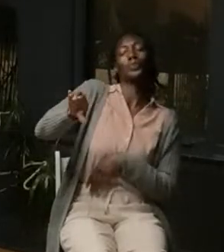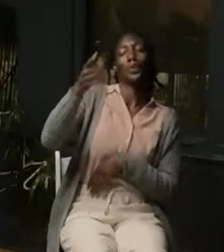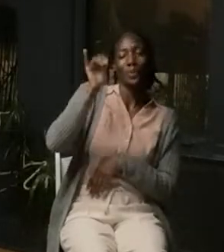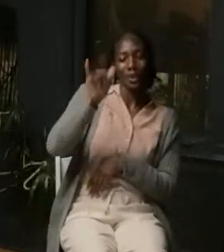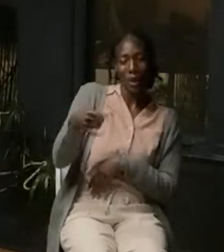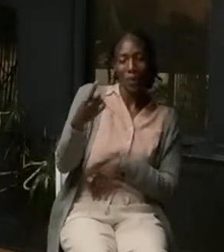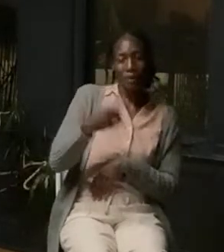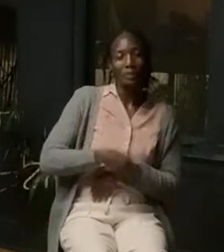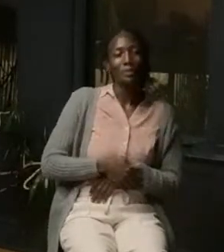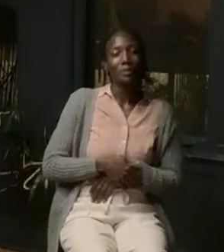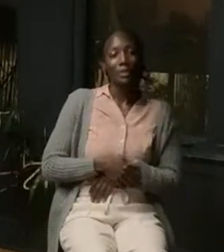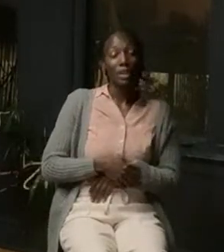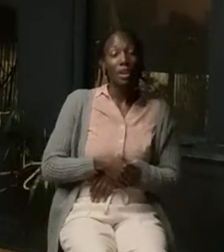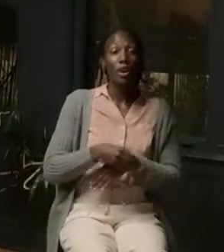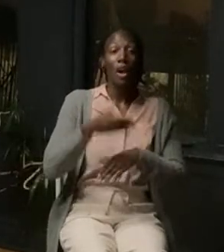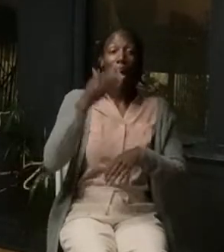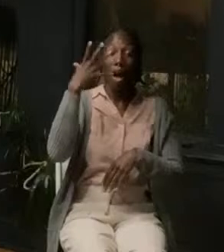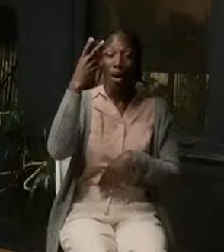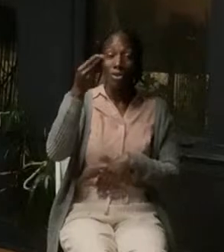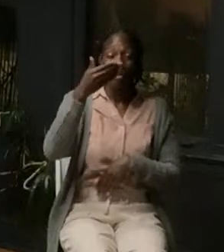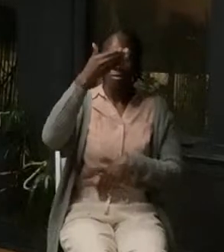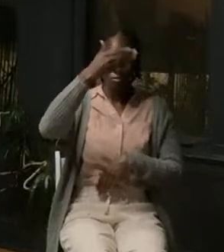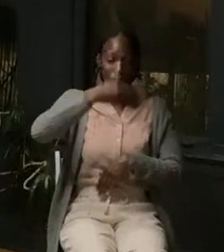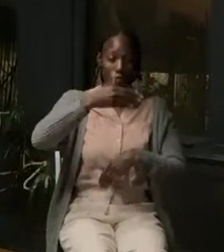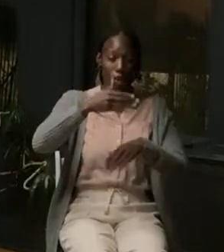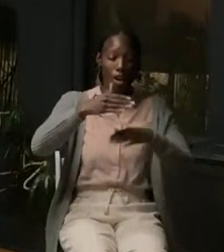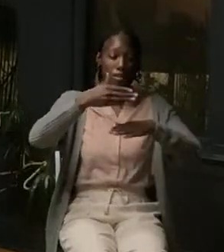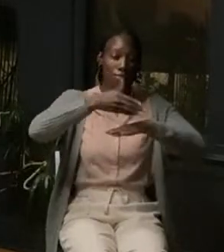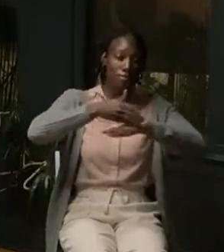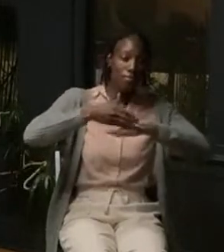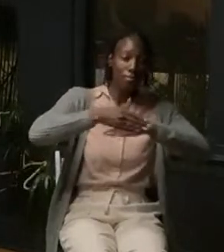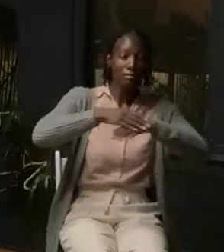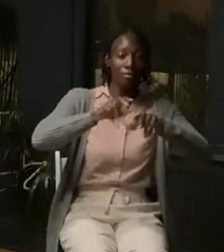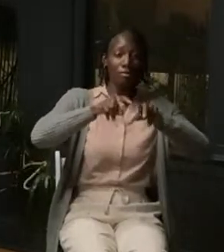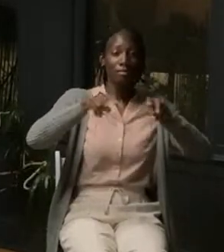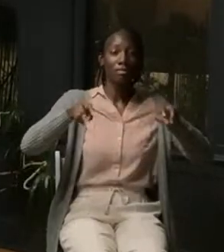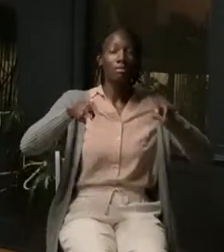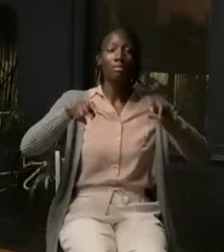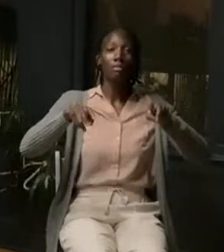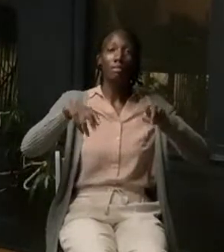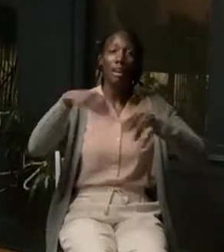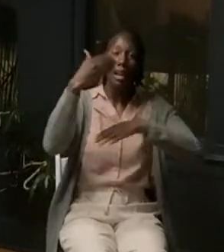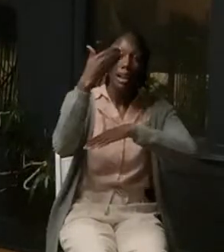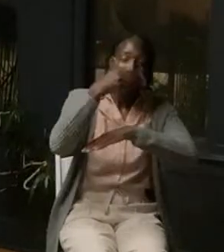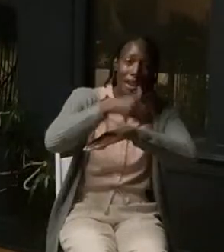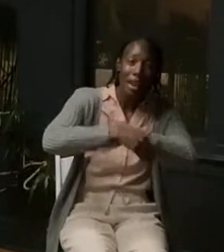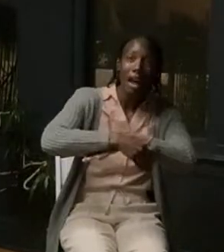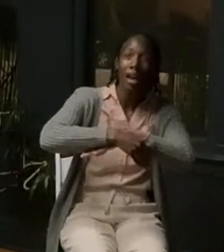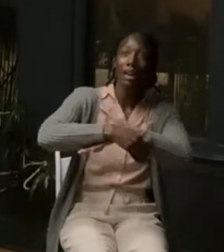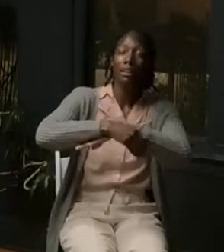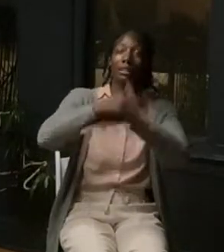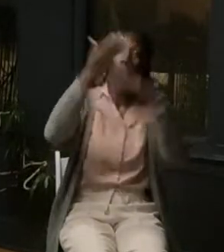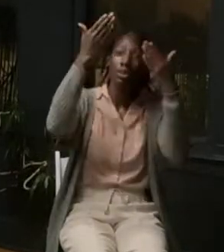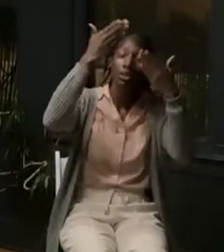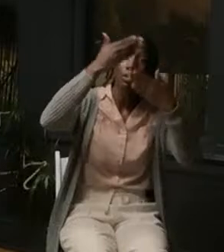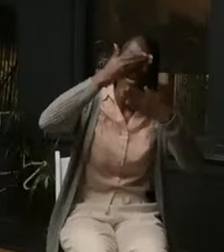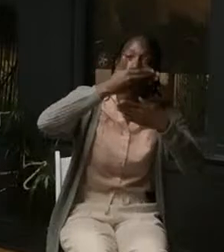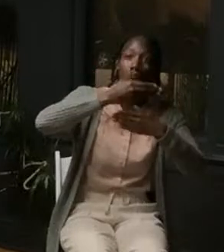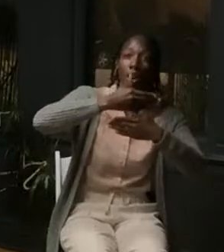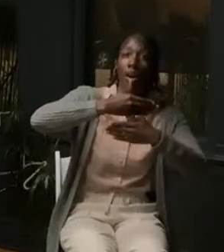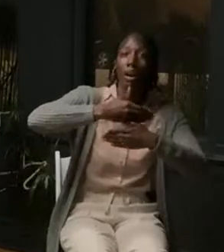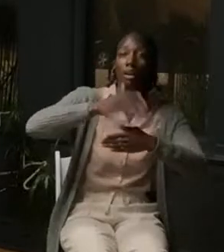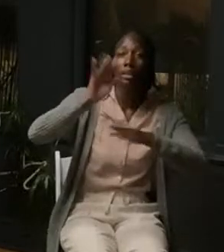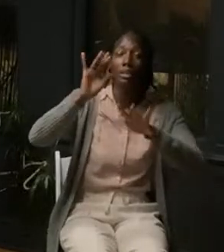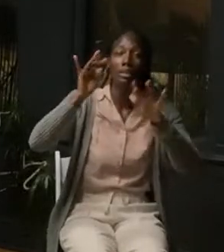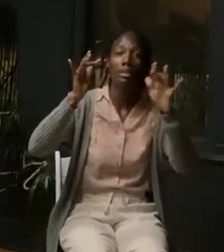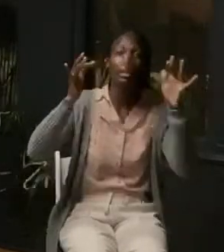Porch light speckled through willow lips, make them night dappled, their shadows a curtain of dark love. They